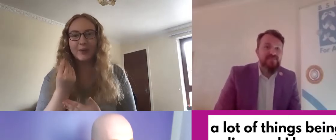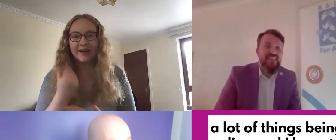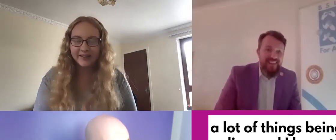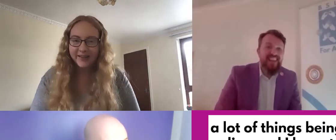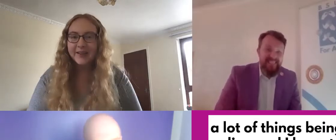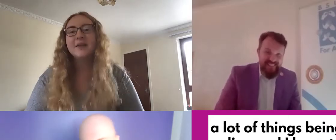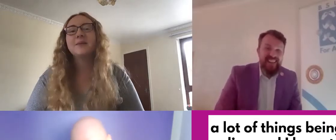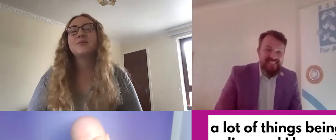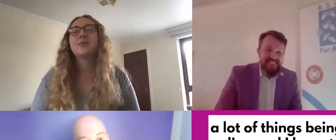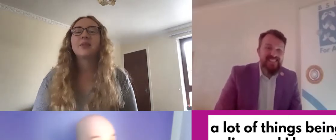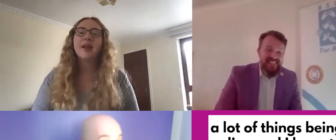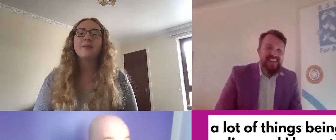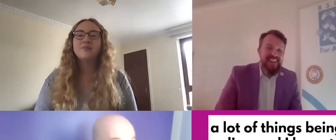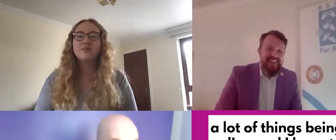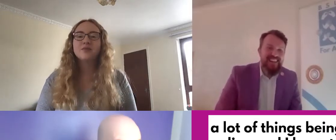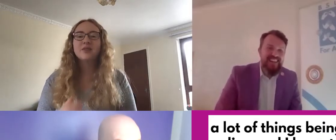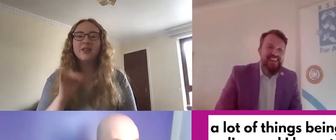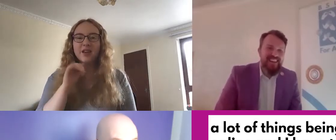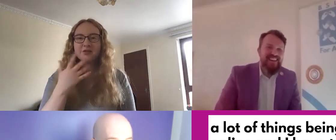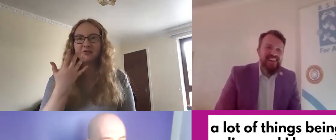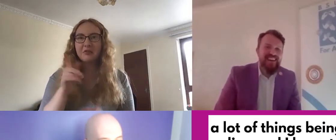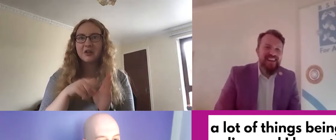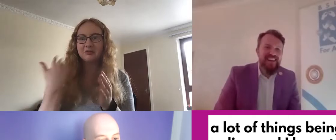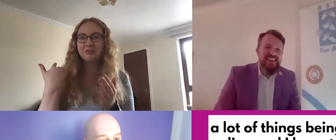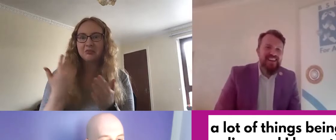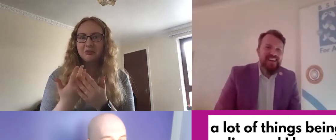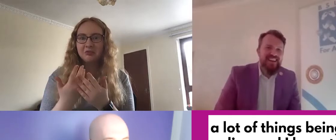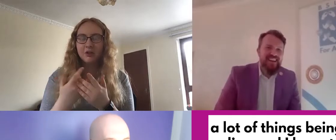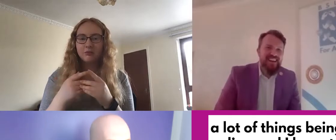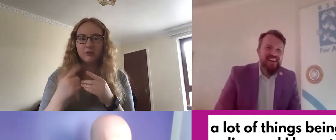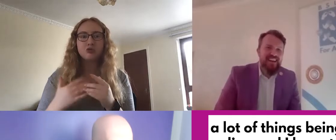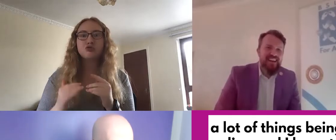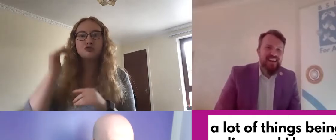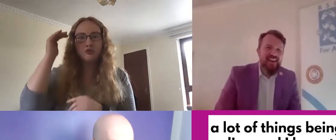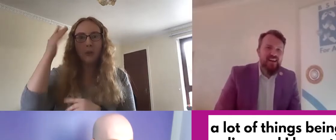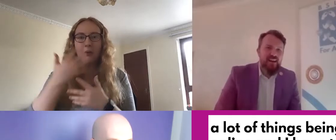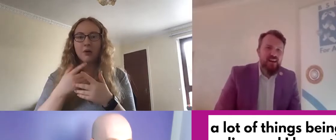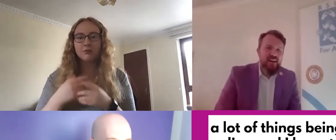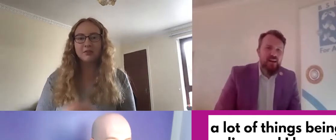things being online, and, you know, I have to work to get money at the end of the day, so it's a fine balancing act.